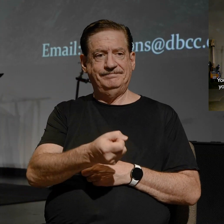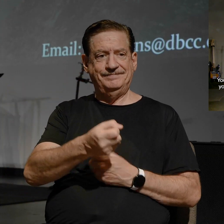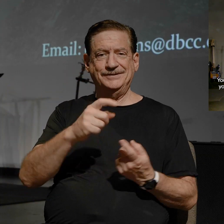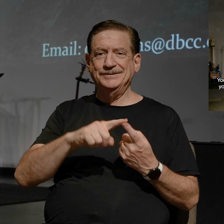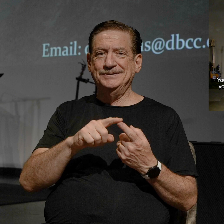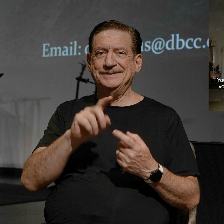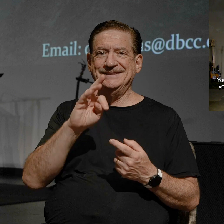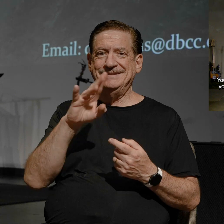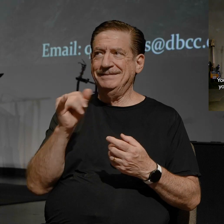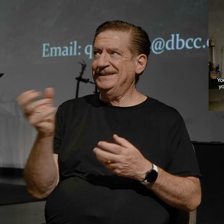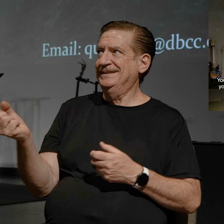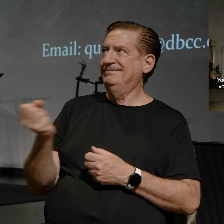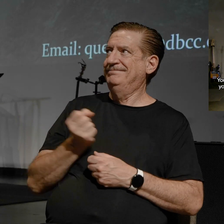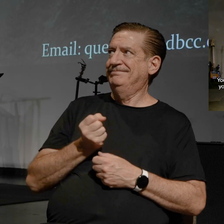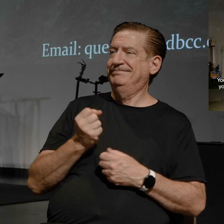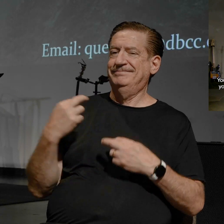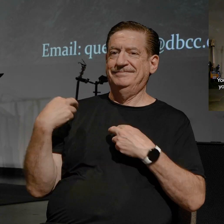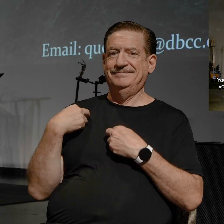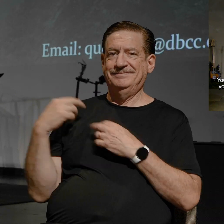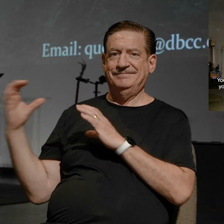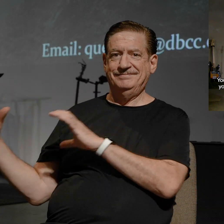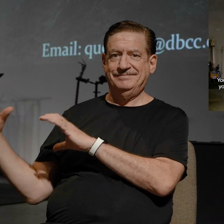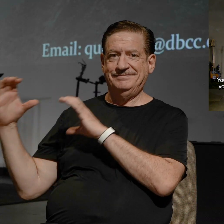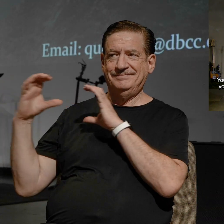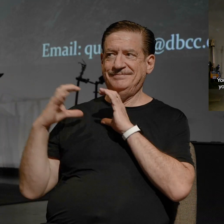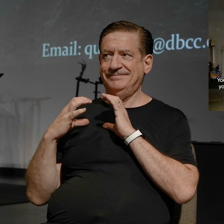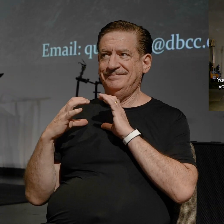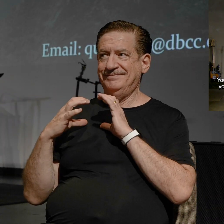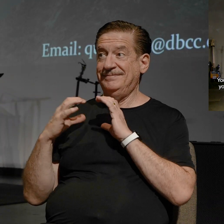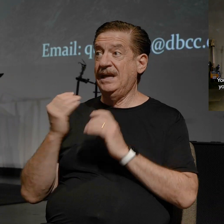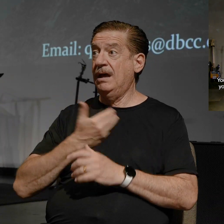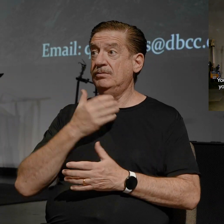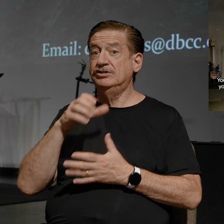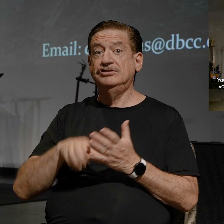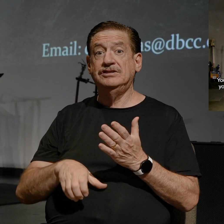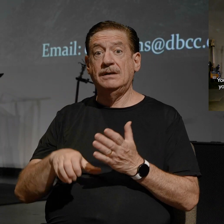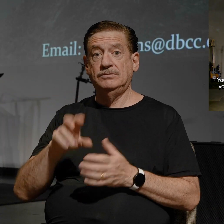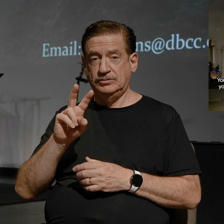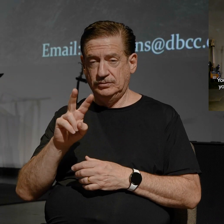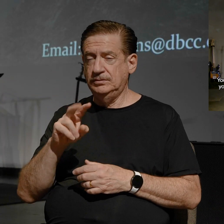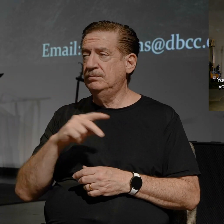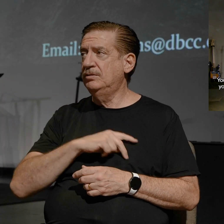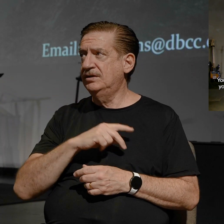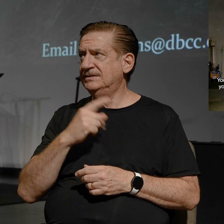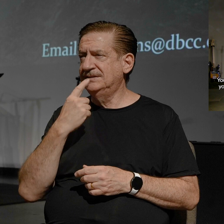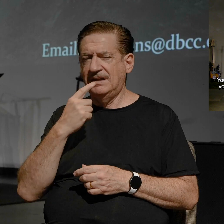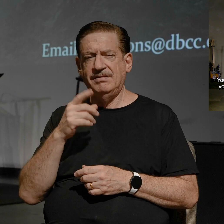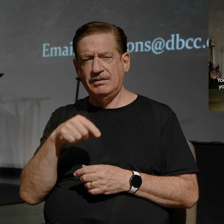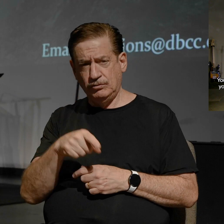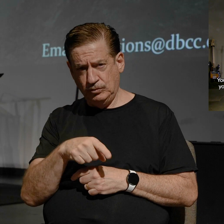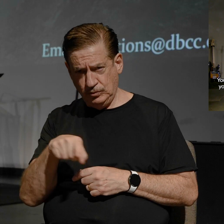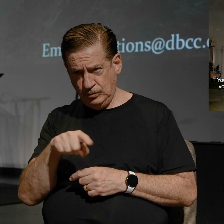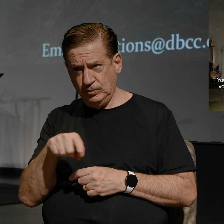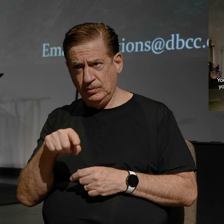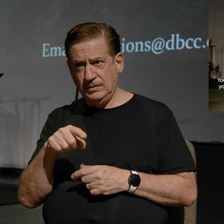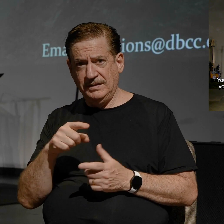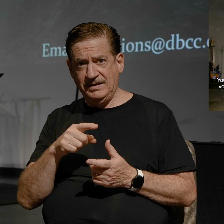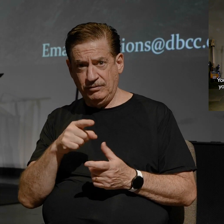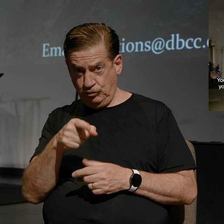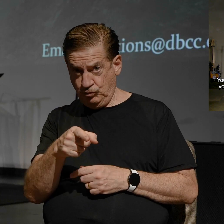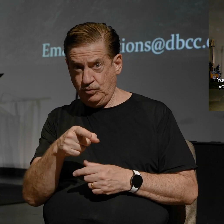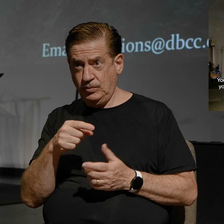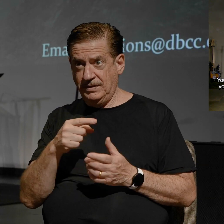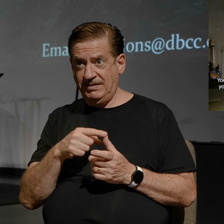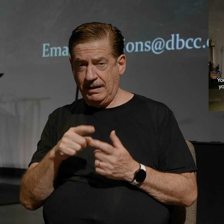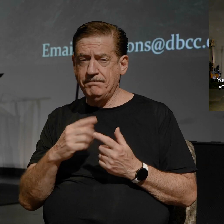this letter. And in chapter 2, in our chapter 2, Paul says this to Timothy. He says, you then, my son, what a